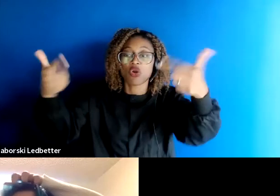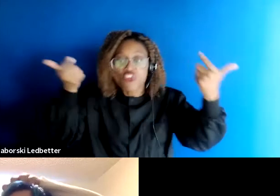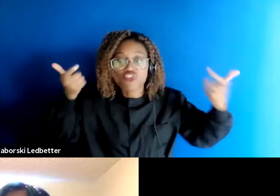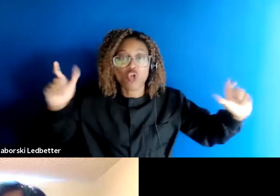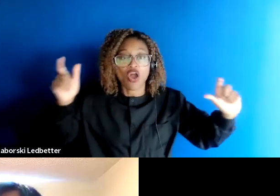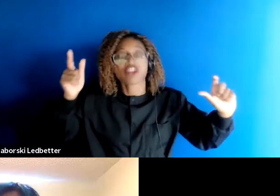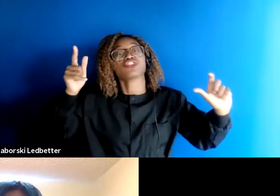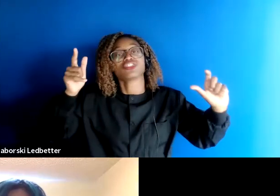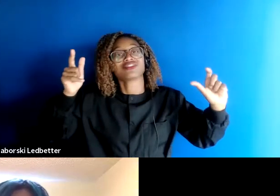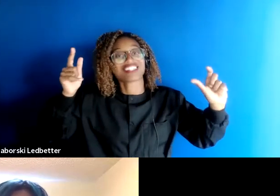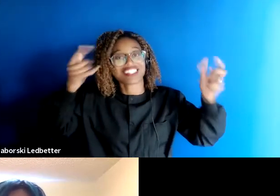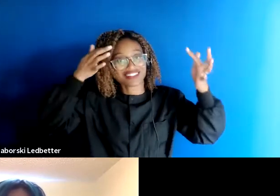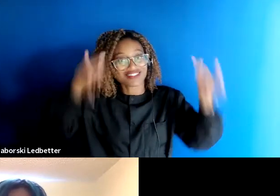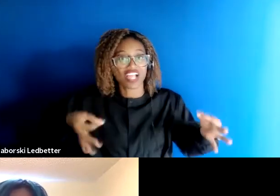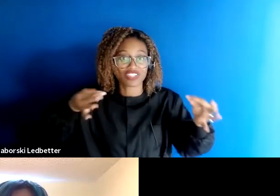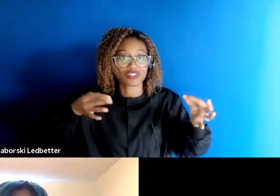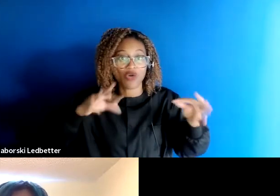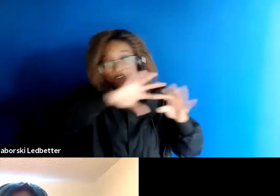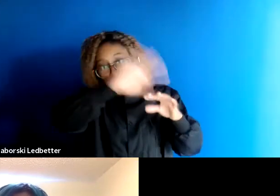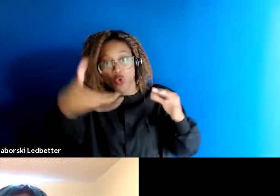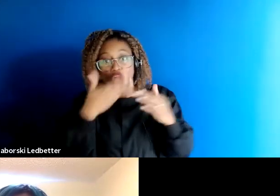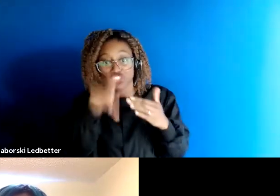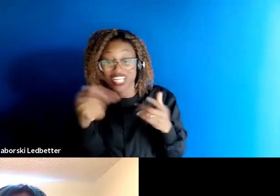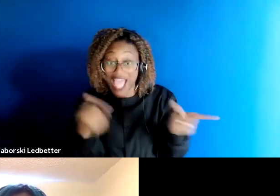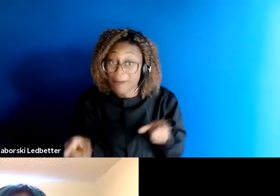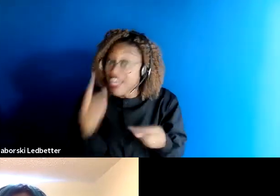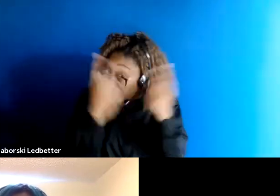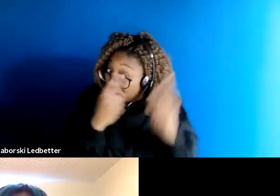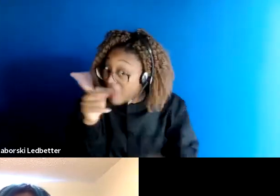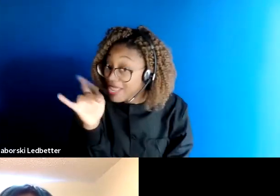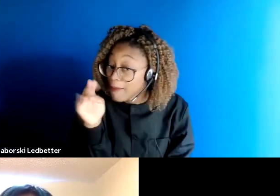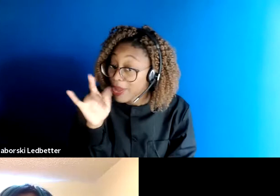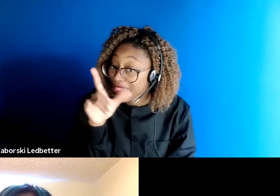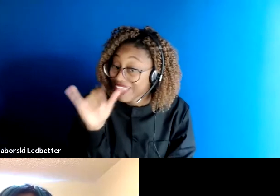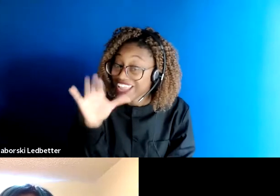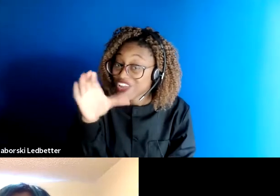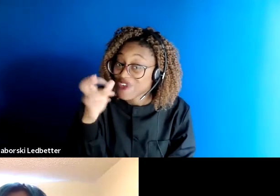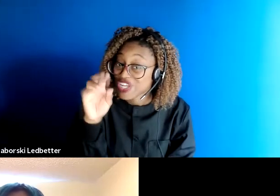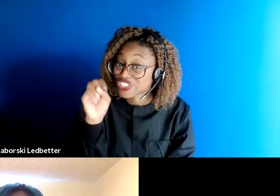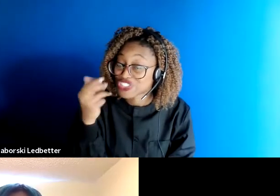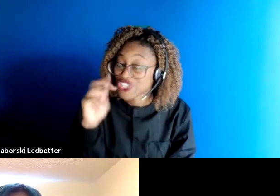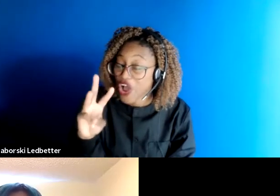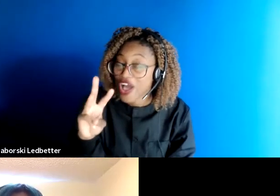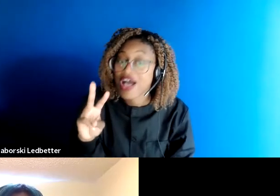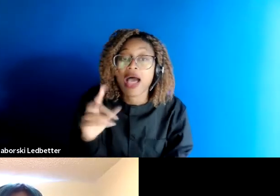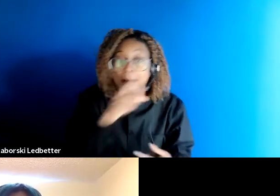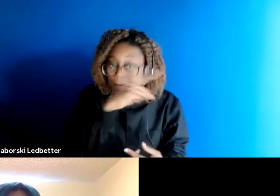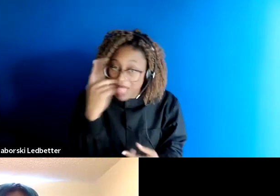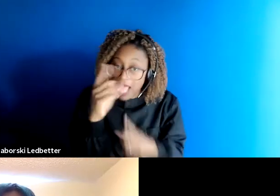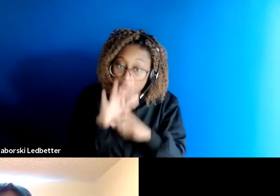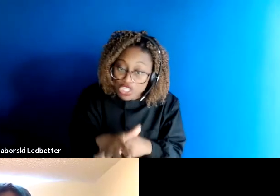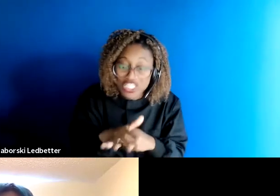And so if you think about this, going back to Kimberly Crenshaw talking about Black marginalized genders